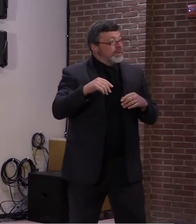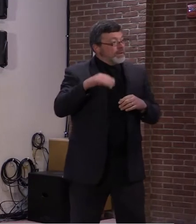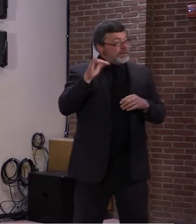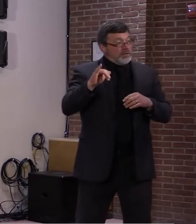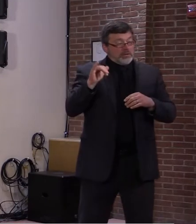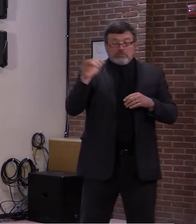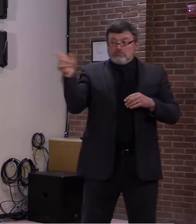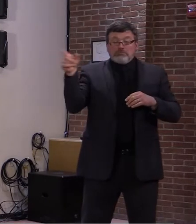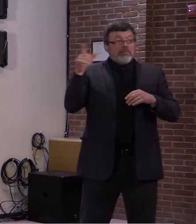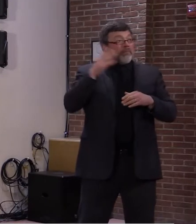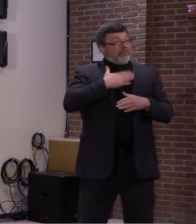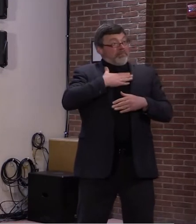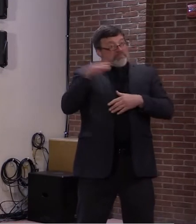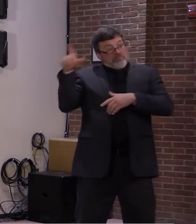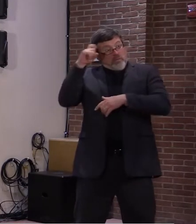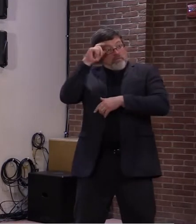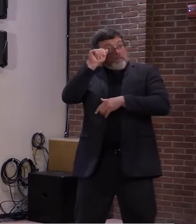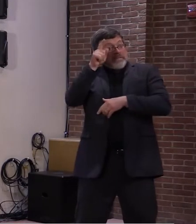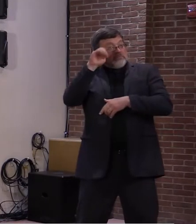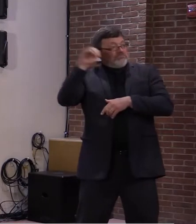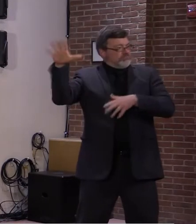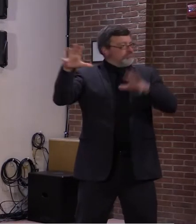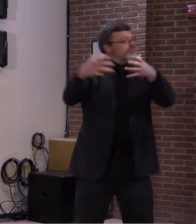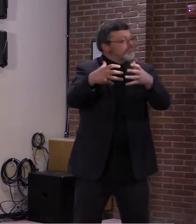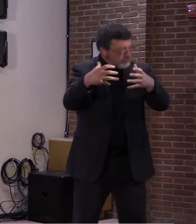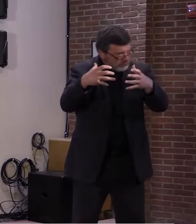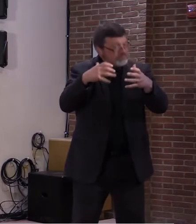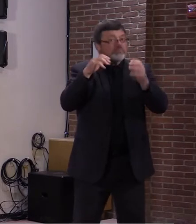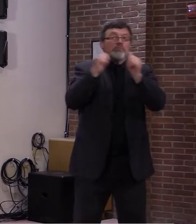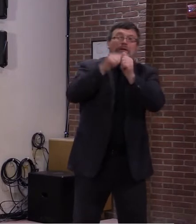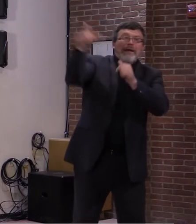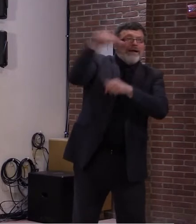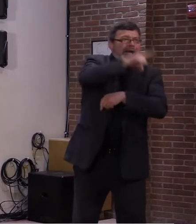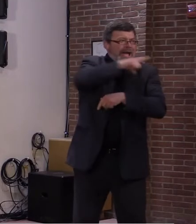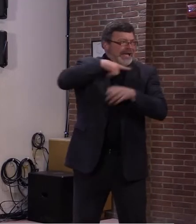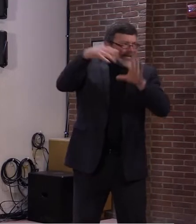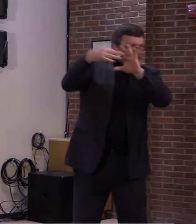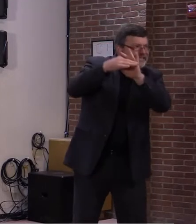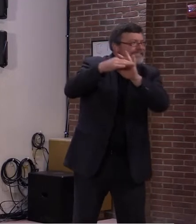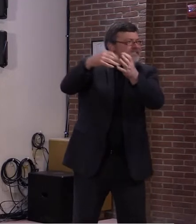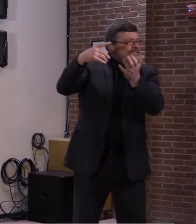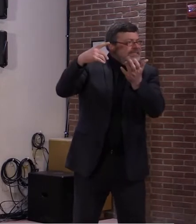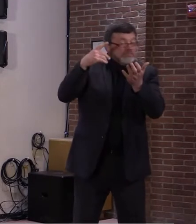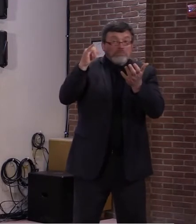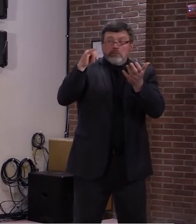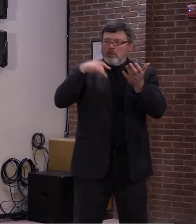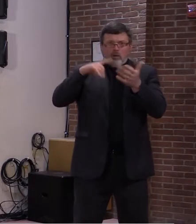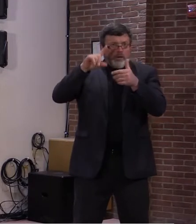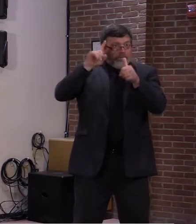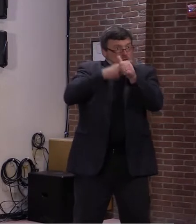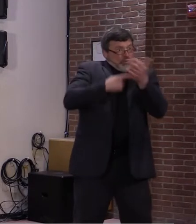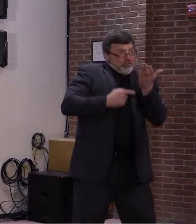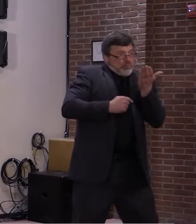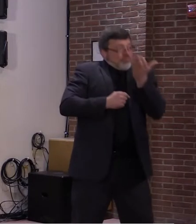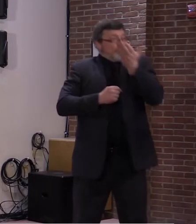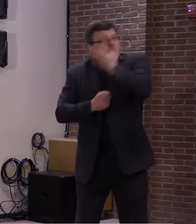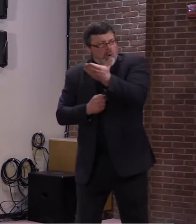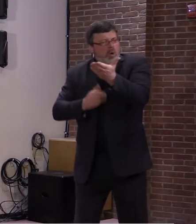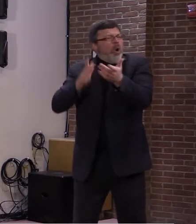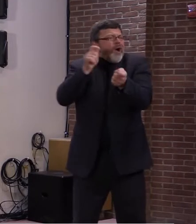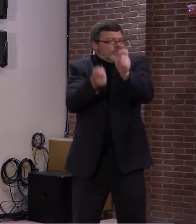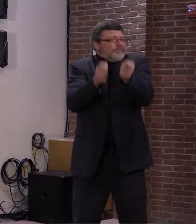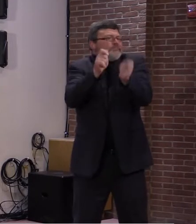with legislators to adjust our original proposals. This includes adopting some of their ideas